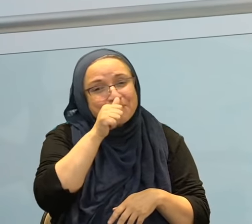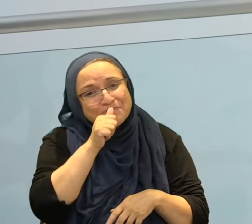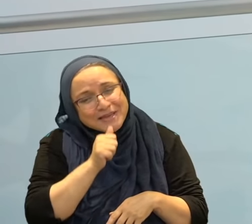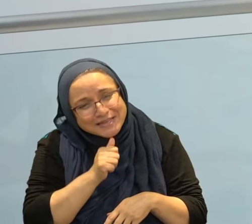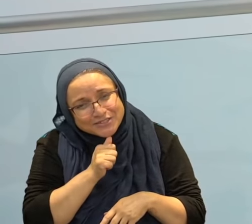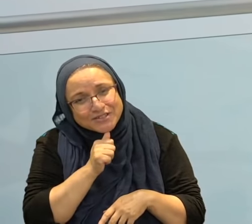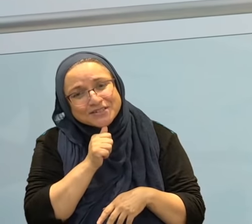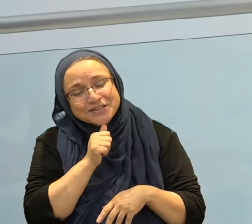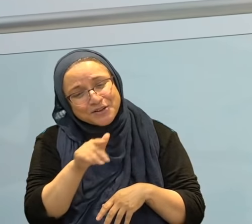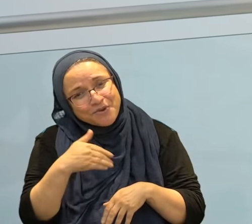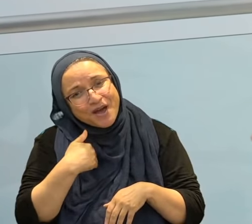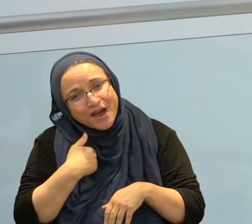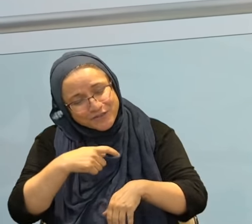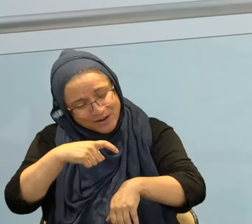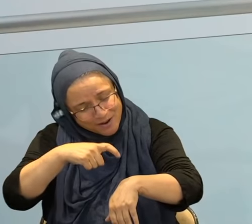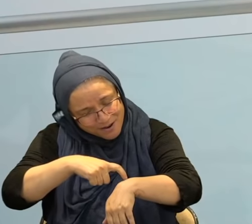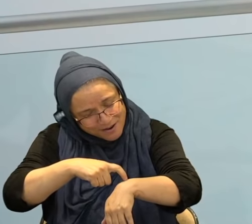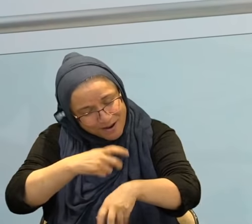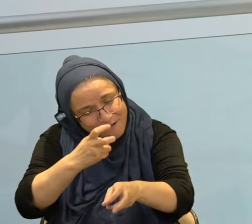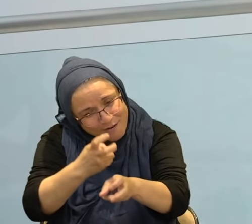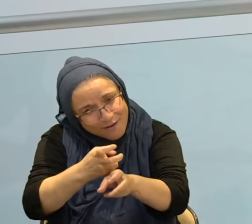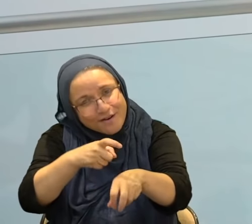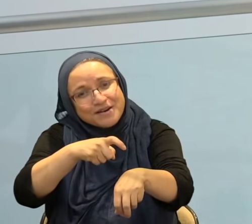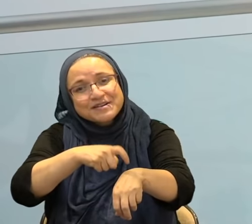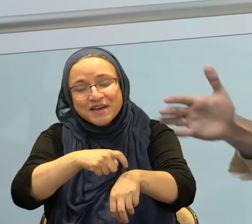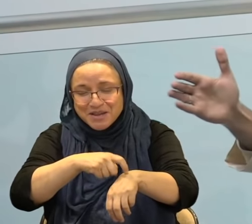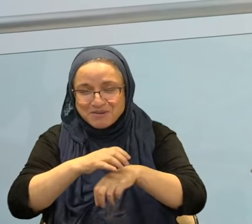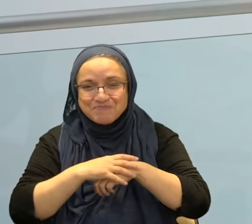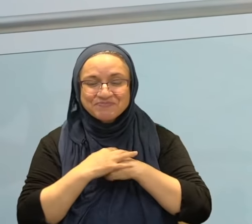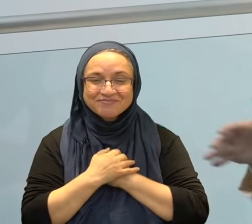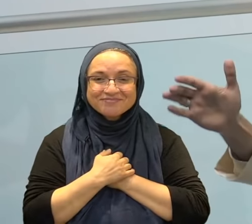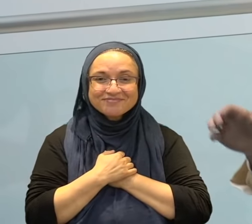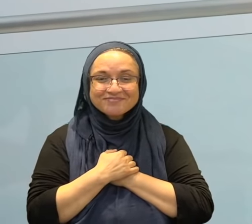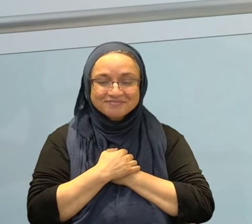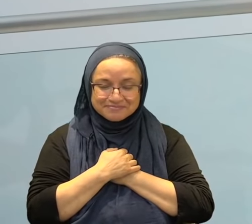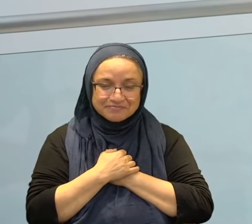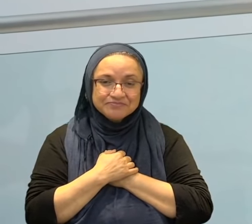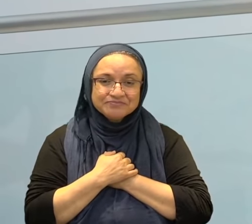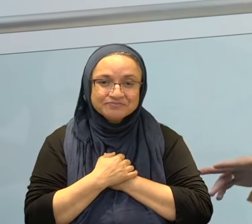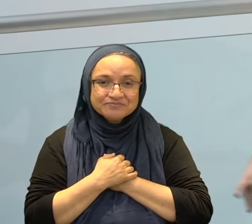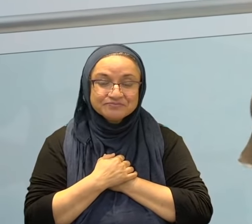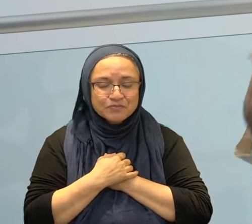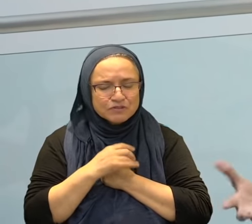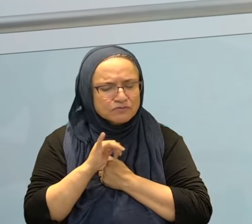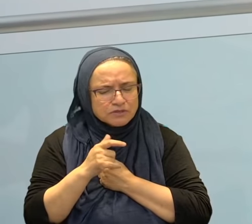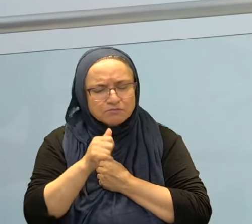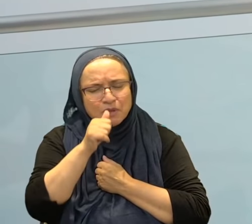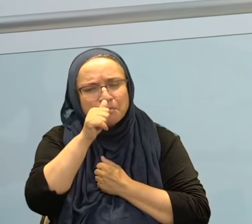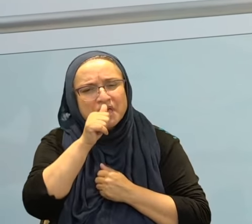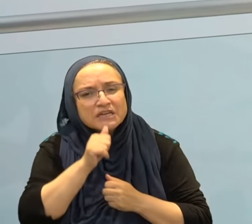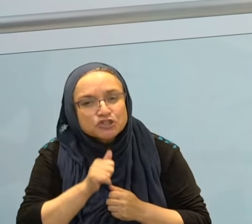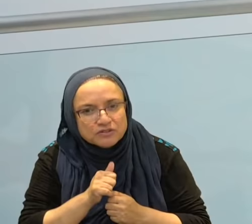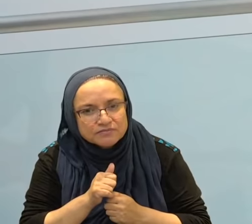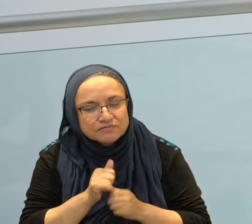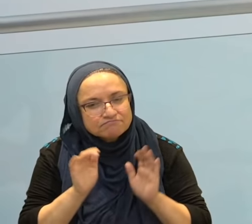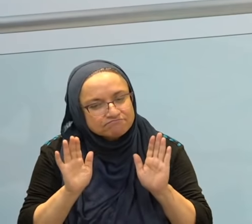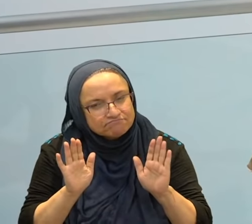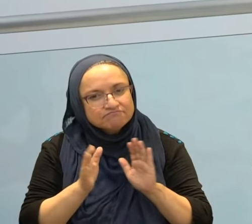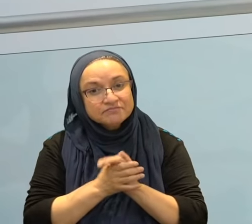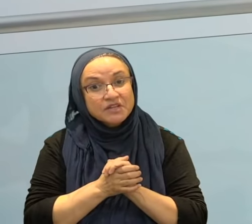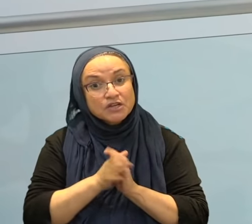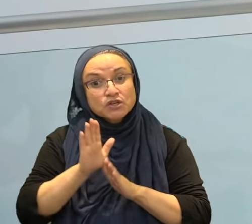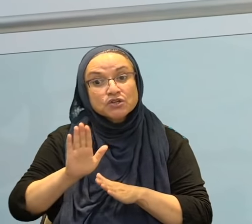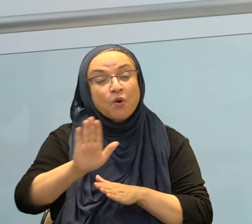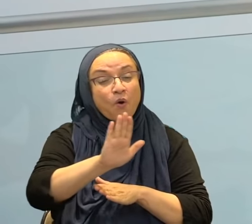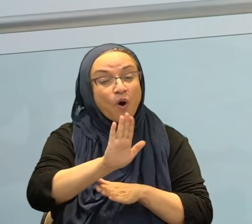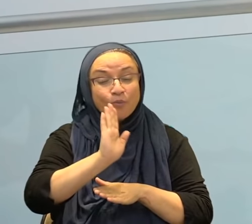last couple of years. I mean, it's the environment around us, right? like I don't think I'm going to this is the worst it's ever been for me. This is the hardest. I don't know how I'm going to recover out of this. I don't